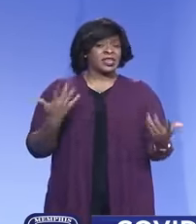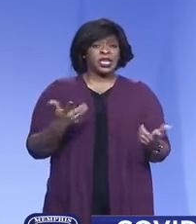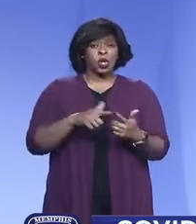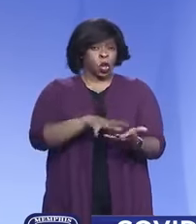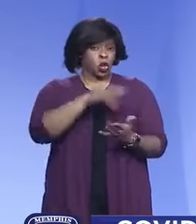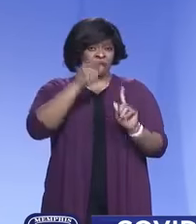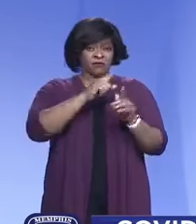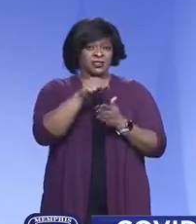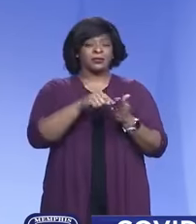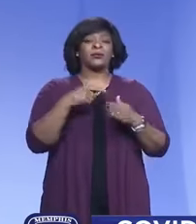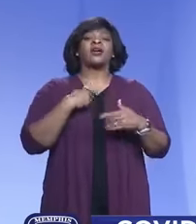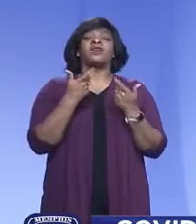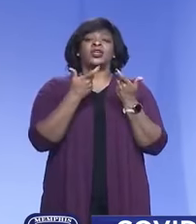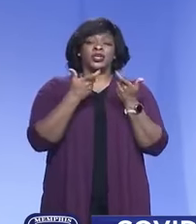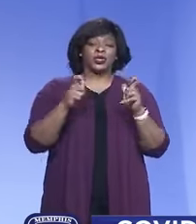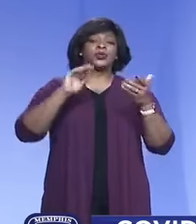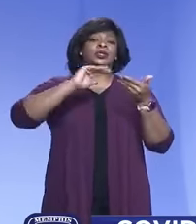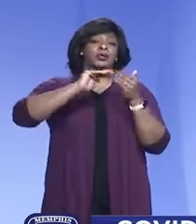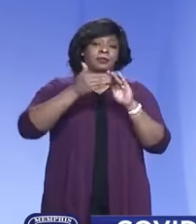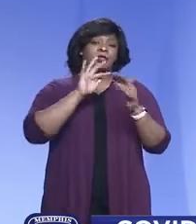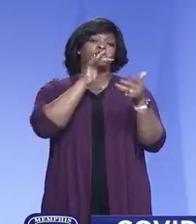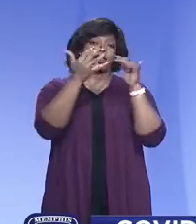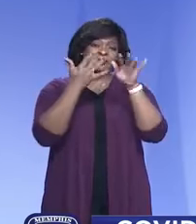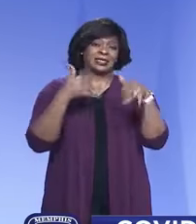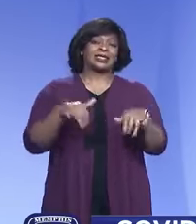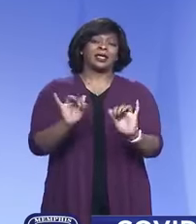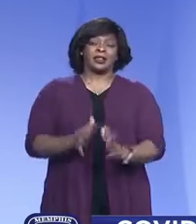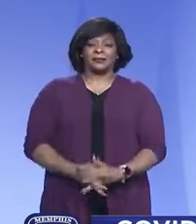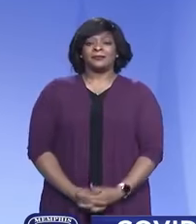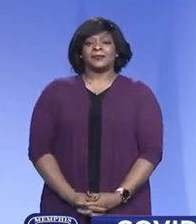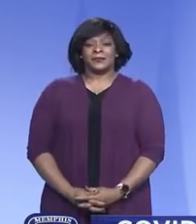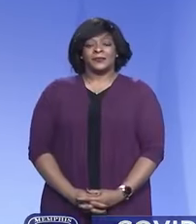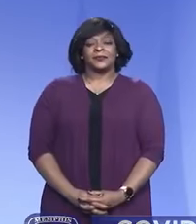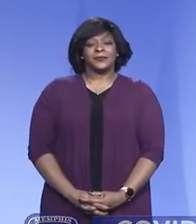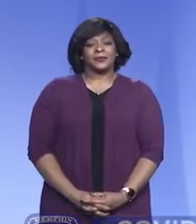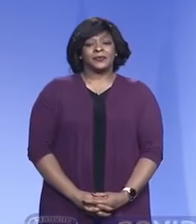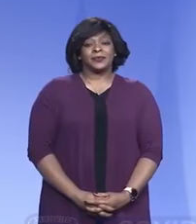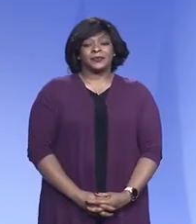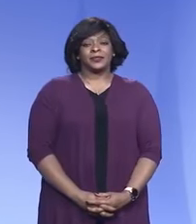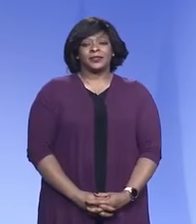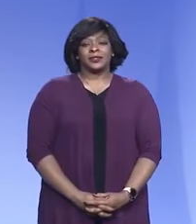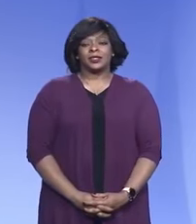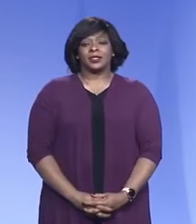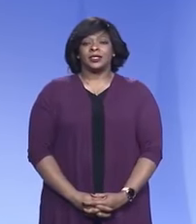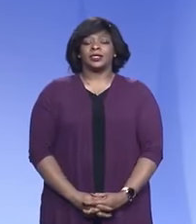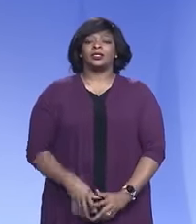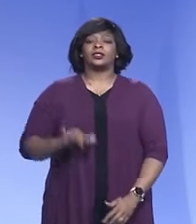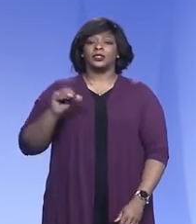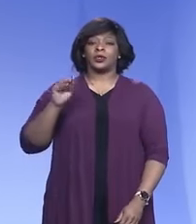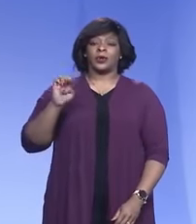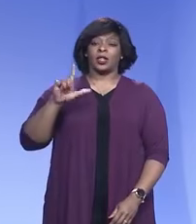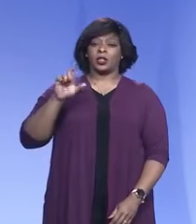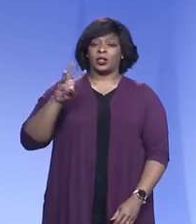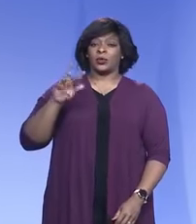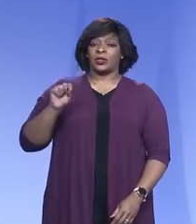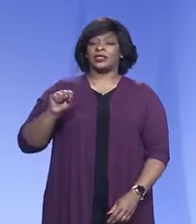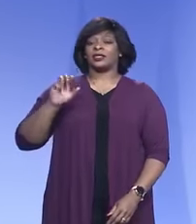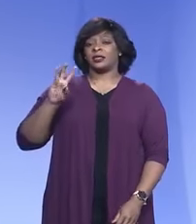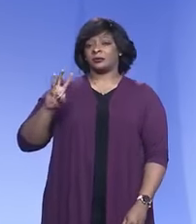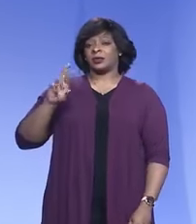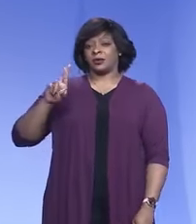that we have significant community transmission. Joan A. Lewis, WREG.